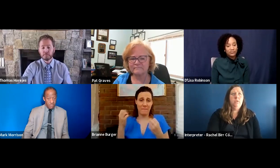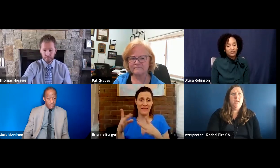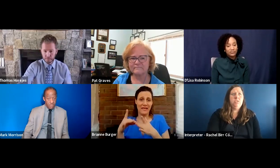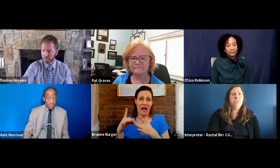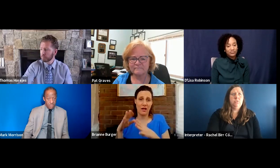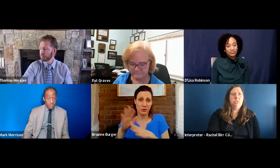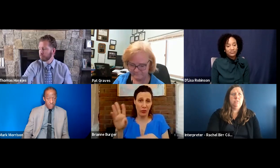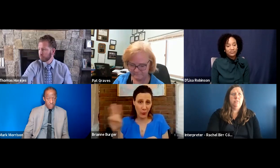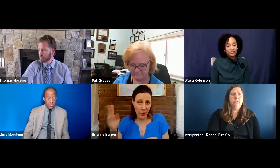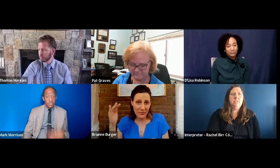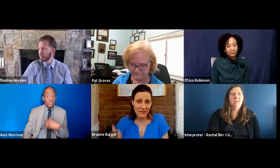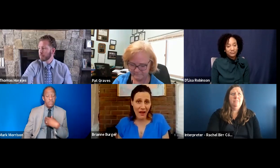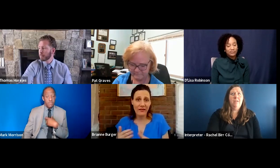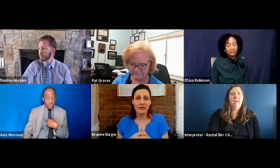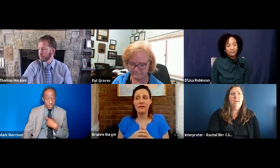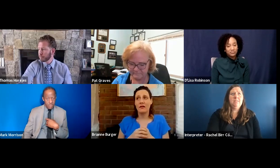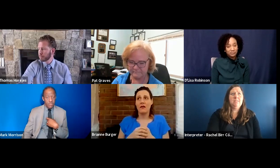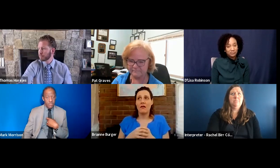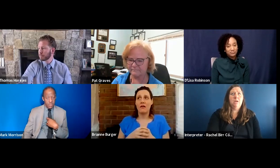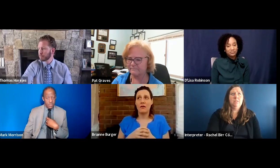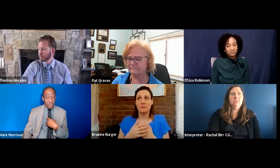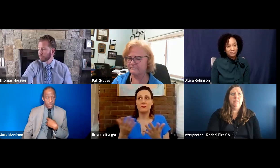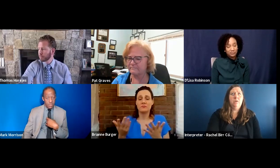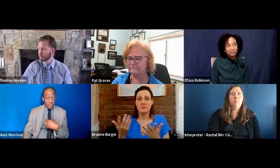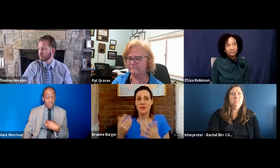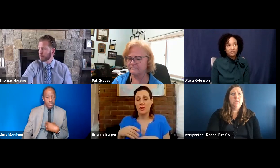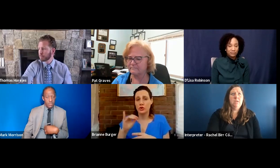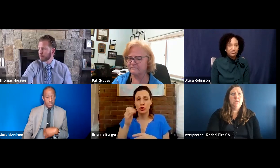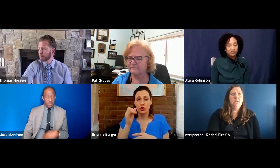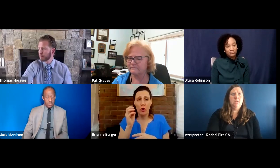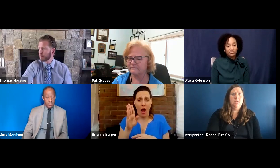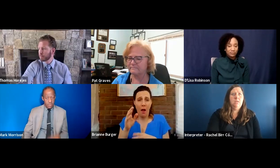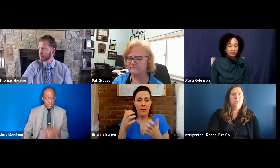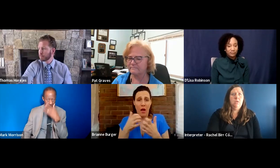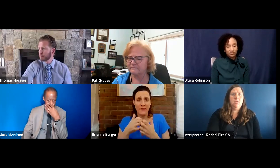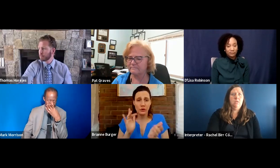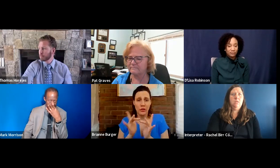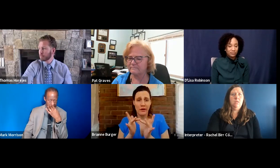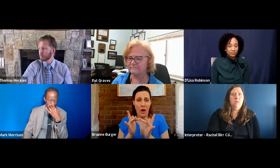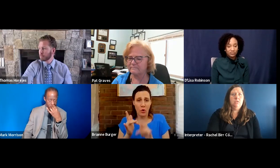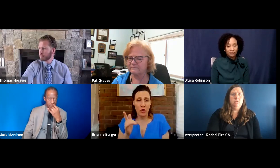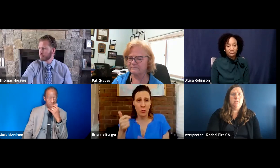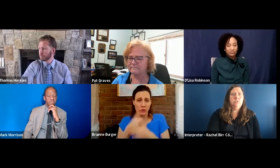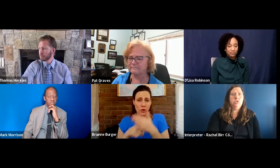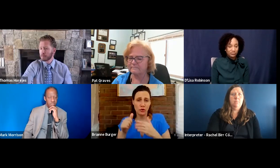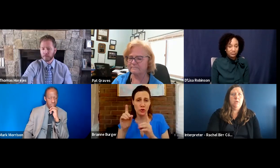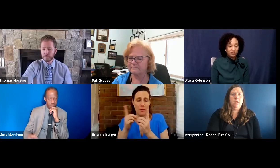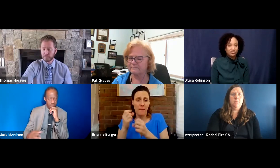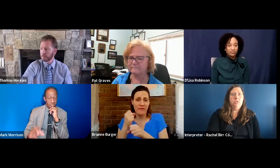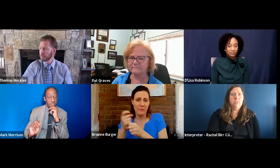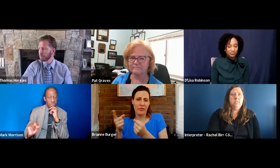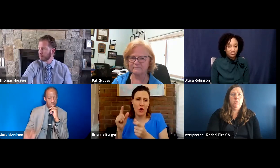I know the National Association for the Deaf has some guidance on their website in terms of